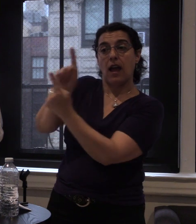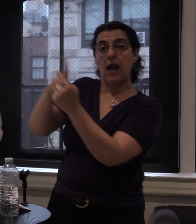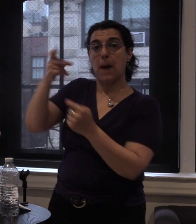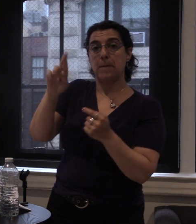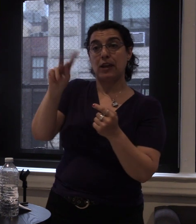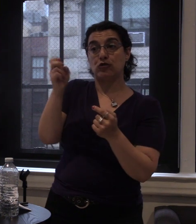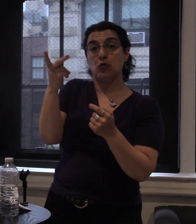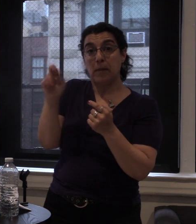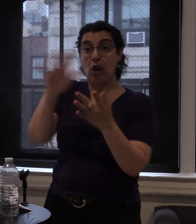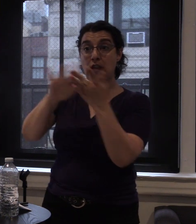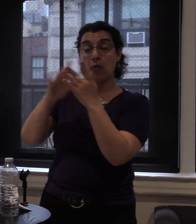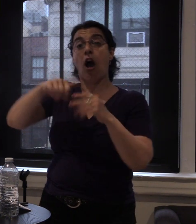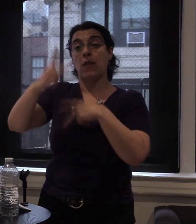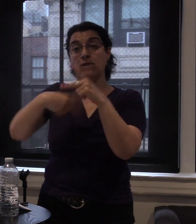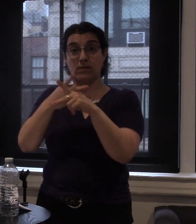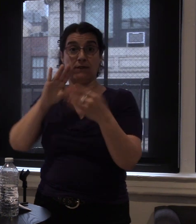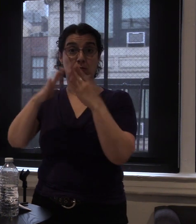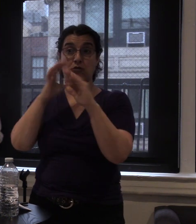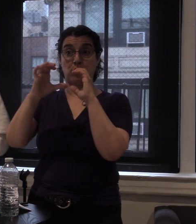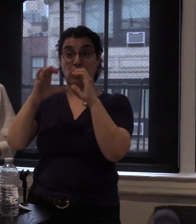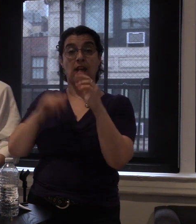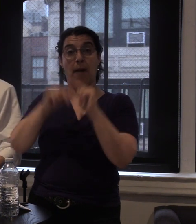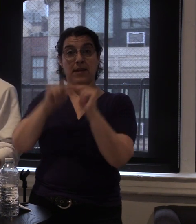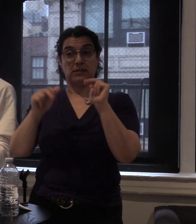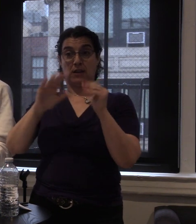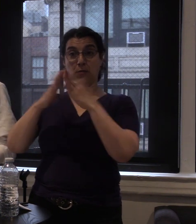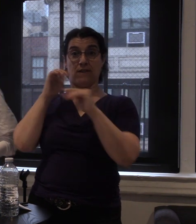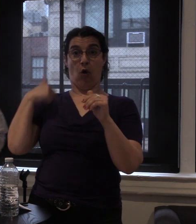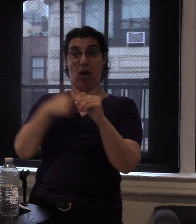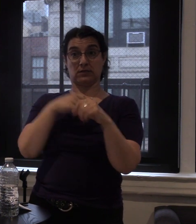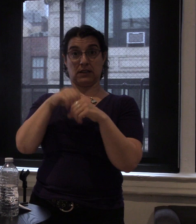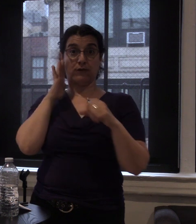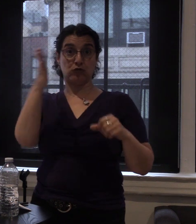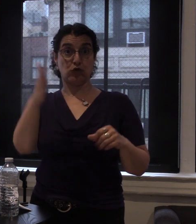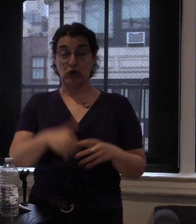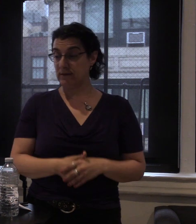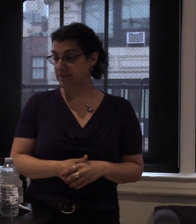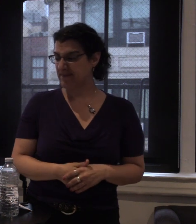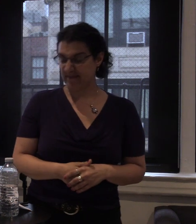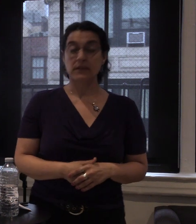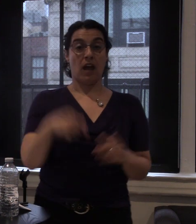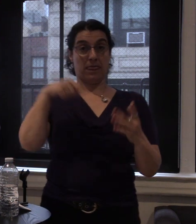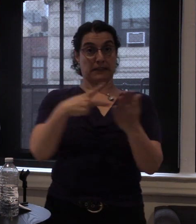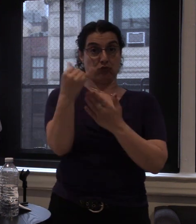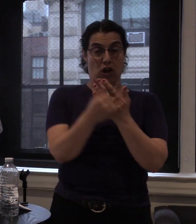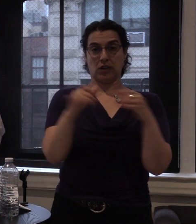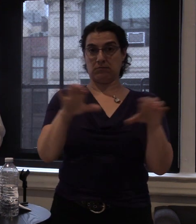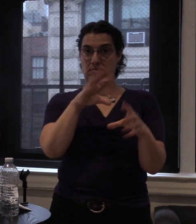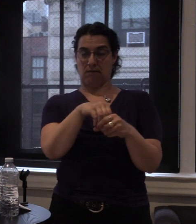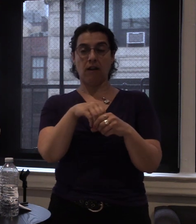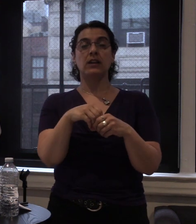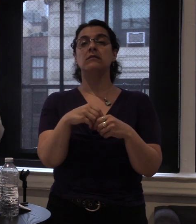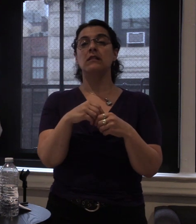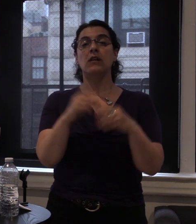of communication and building community for us in the future. So I've been doing this project to